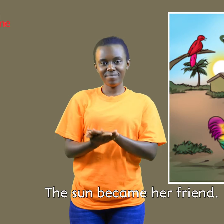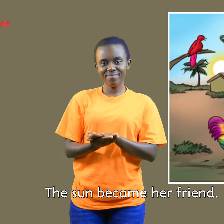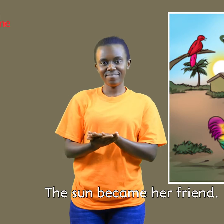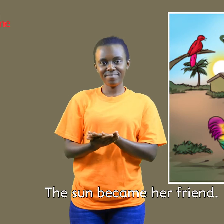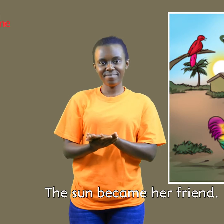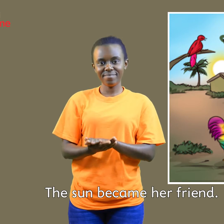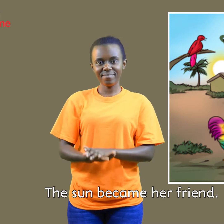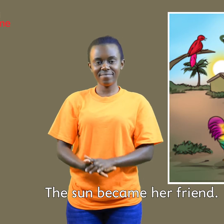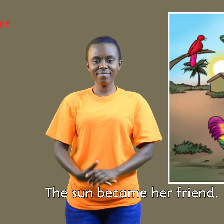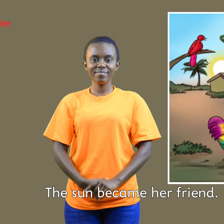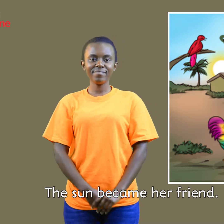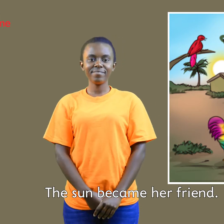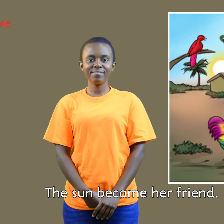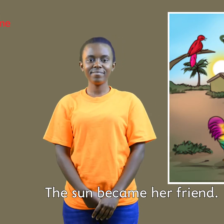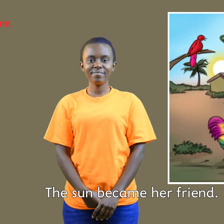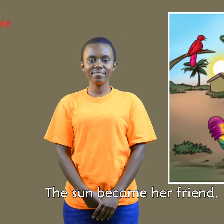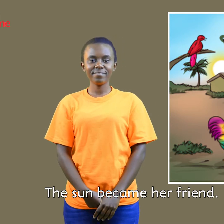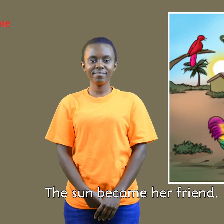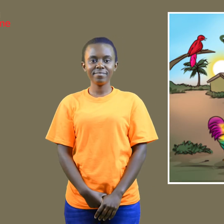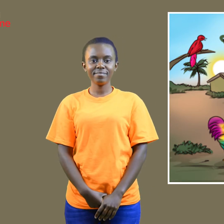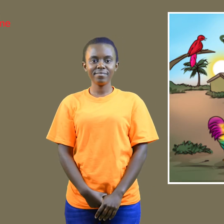The sun became her friend.